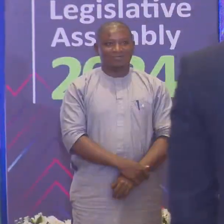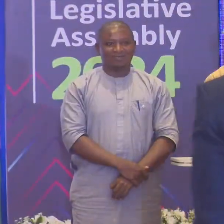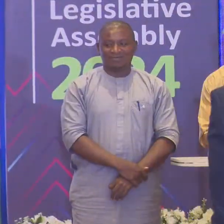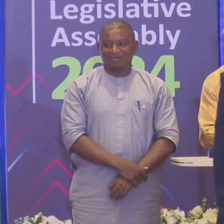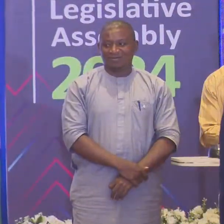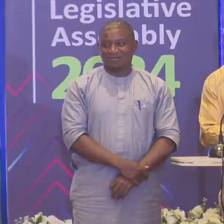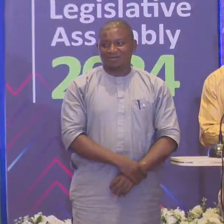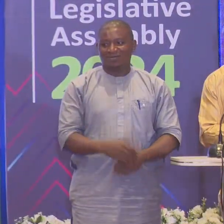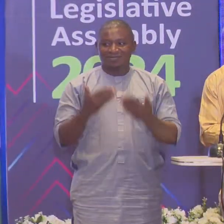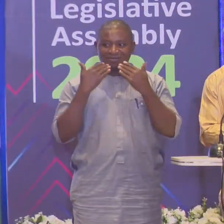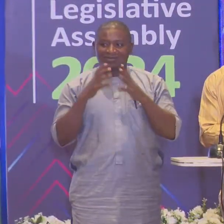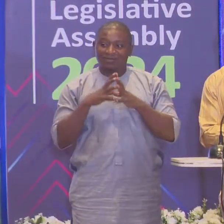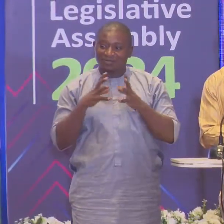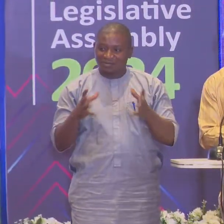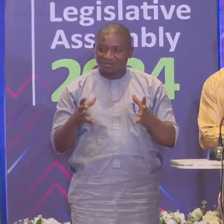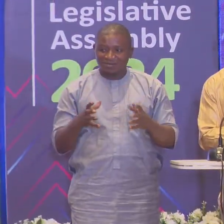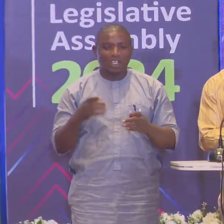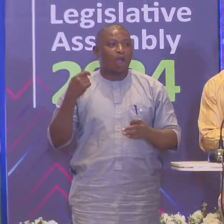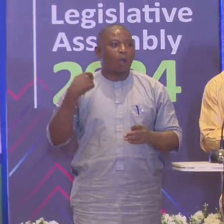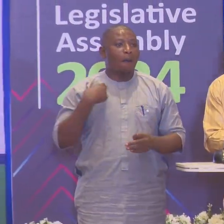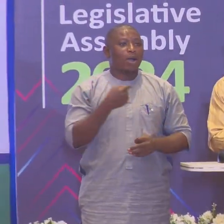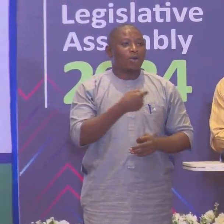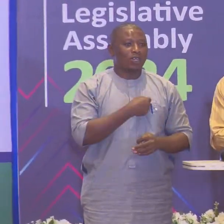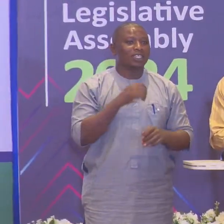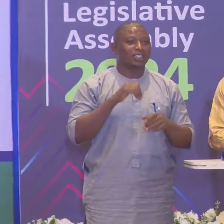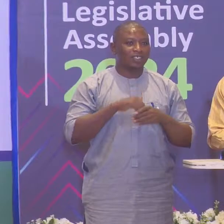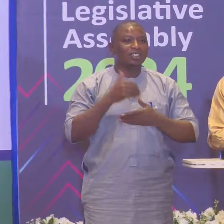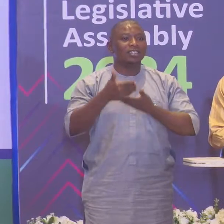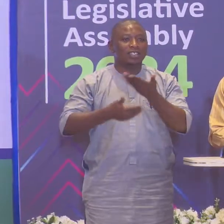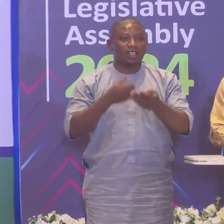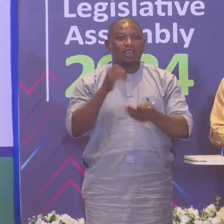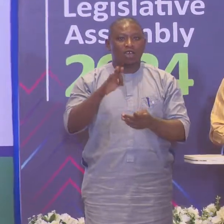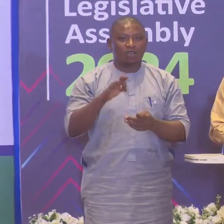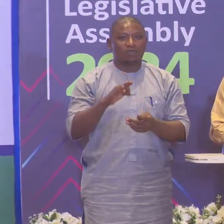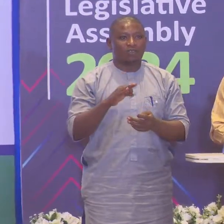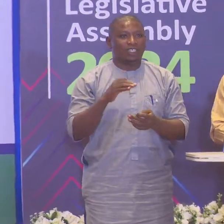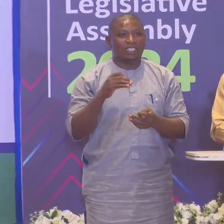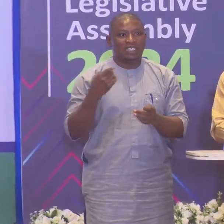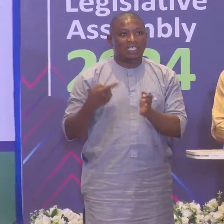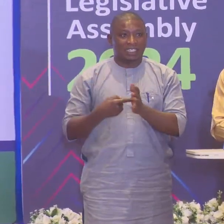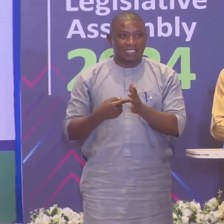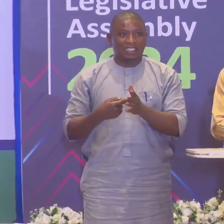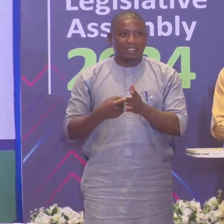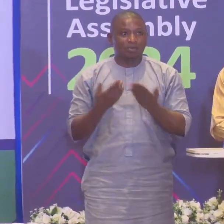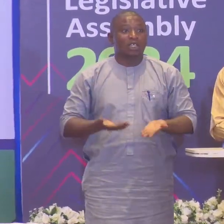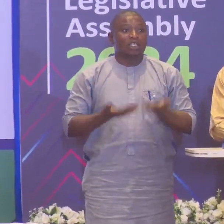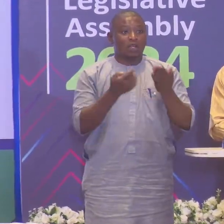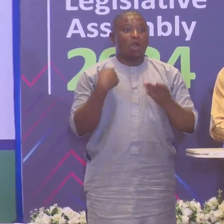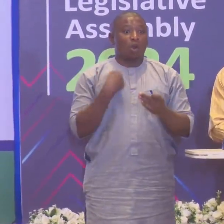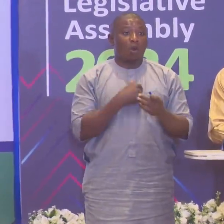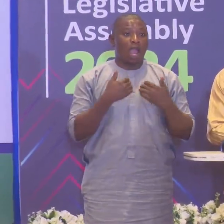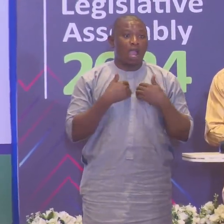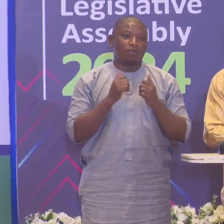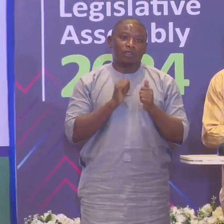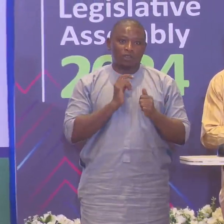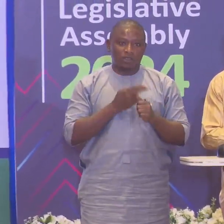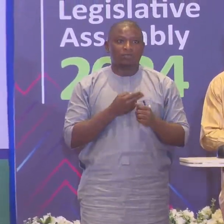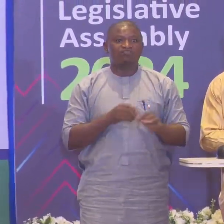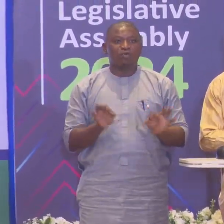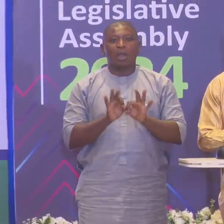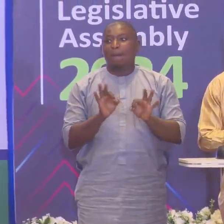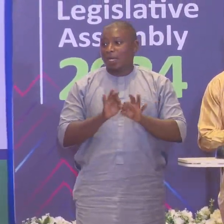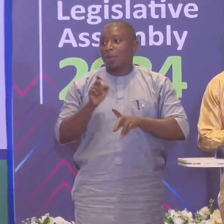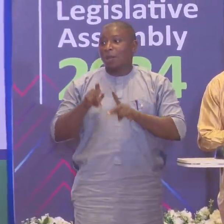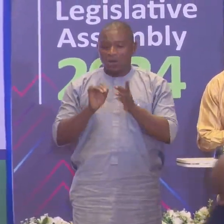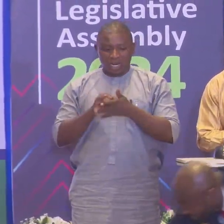Thank you so much. In the course of the Model Legislative Assembly, we have with us important personalities that I would